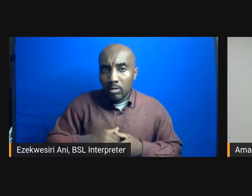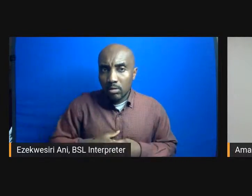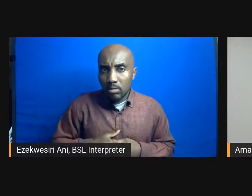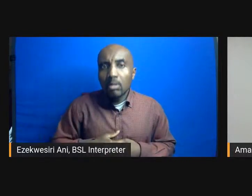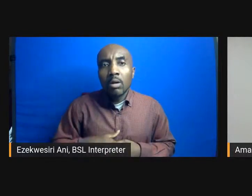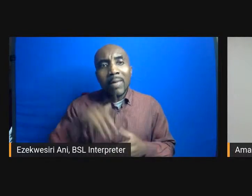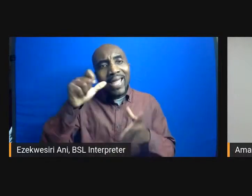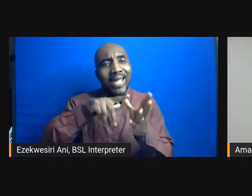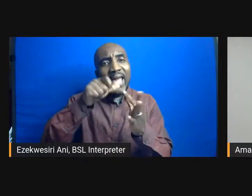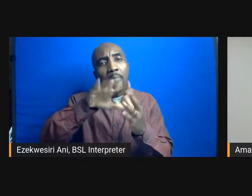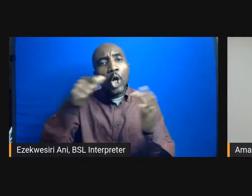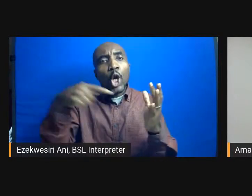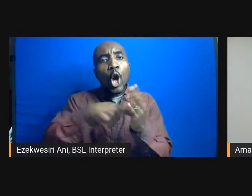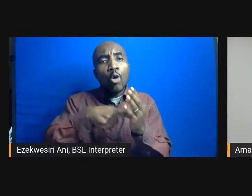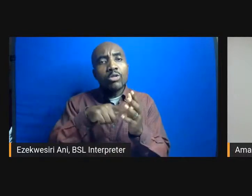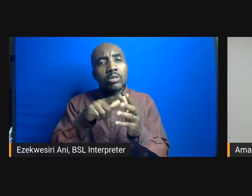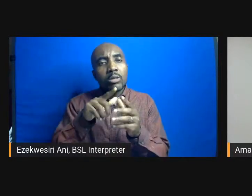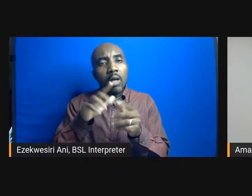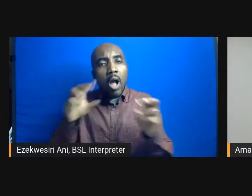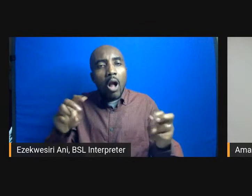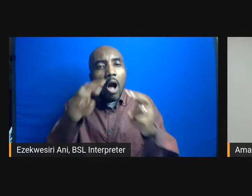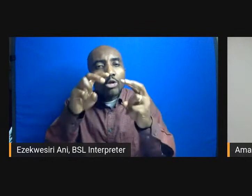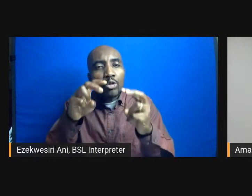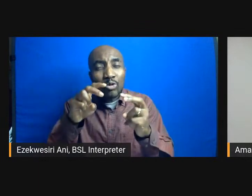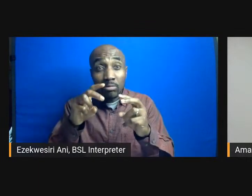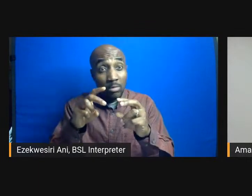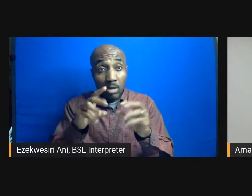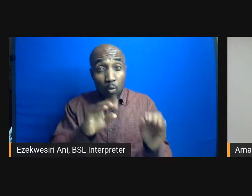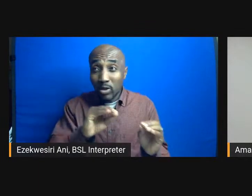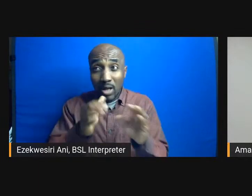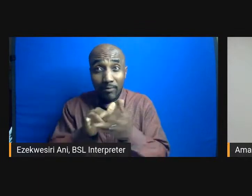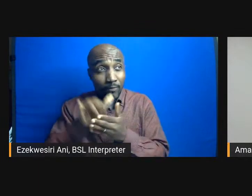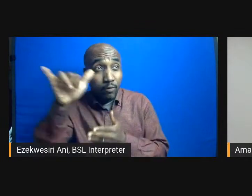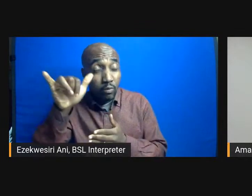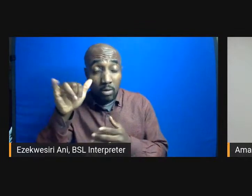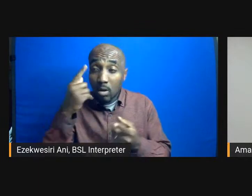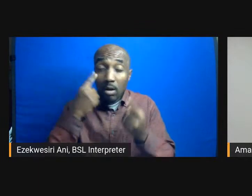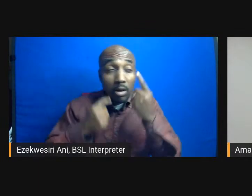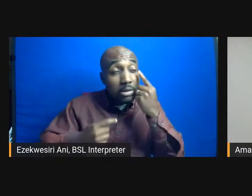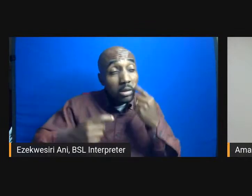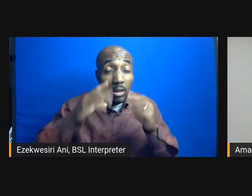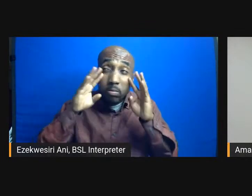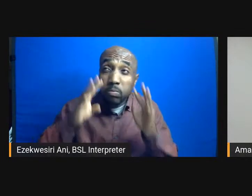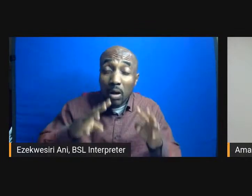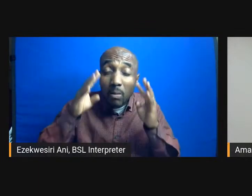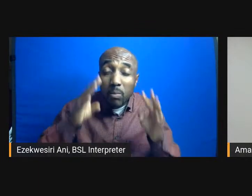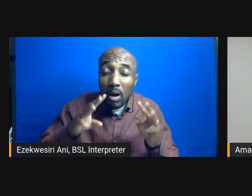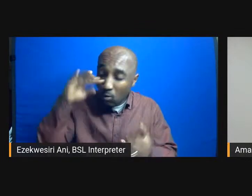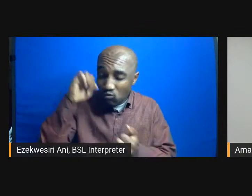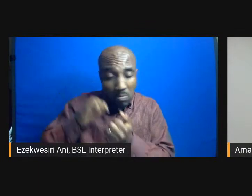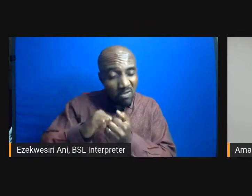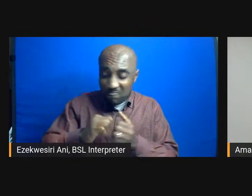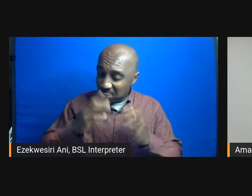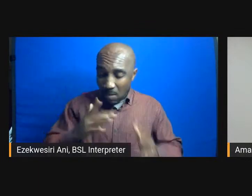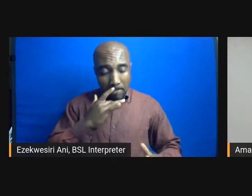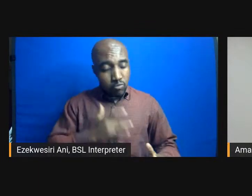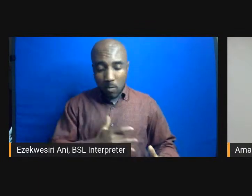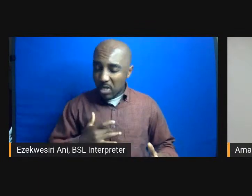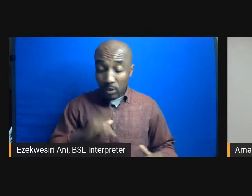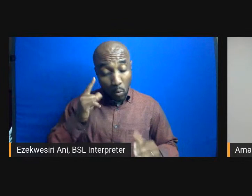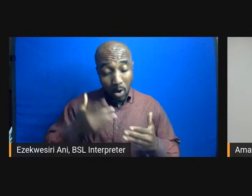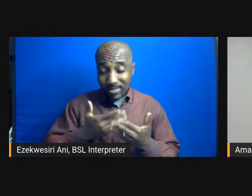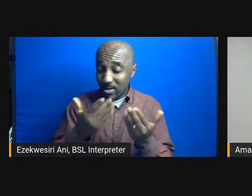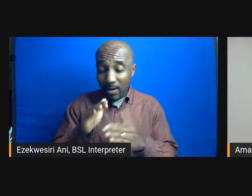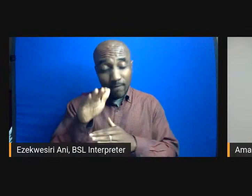Cape Coast Castle in tears and determined that one day I too would be counted among those who